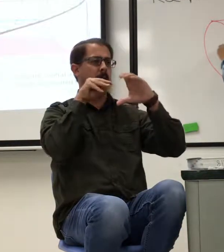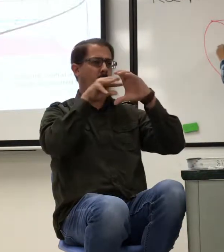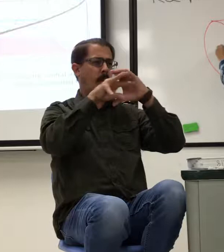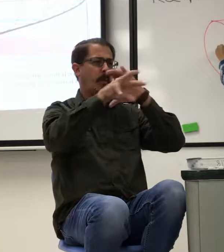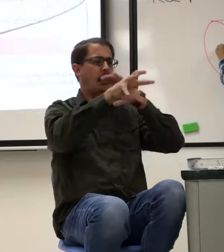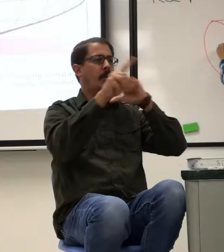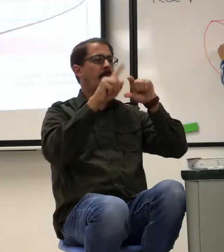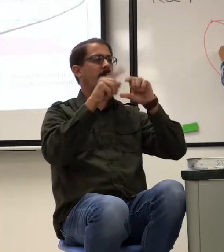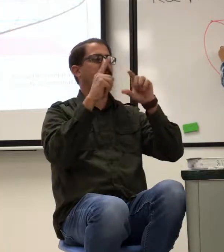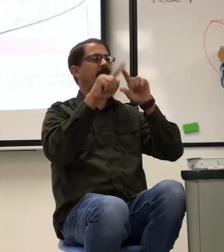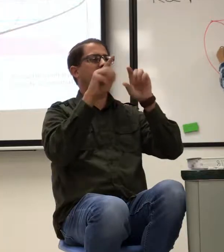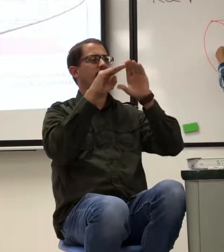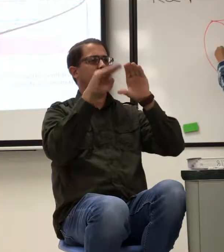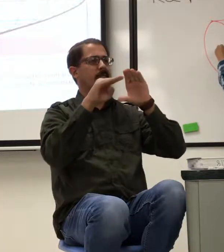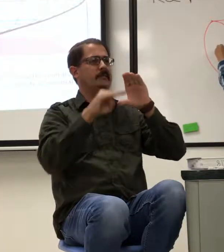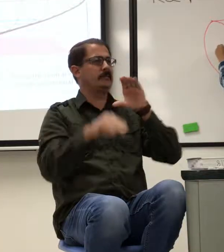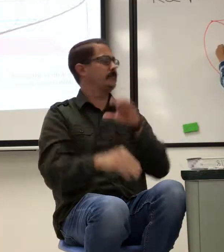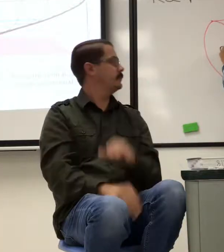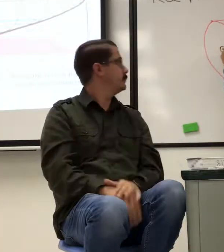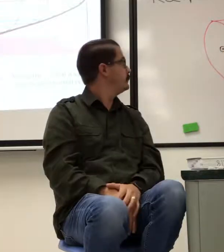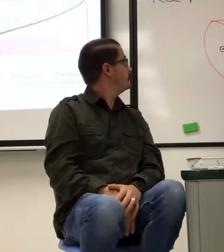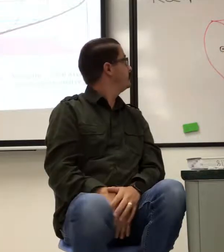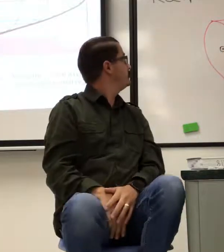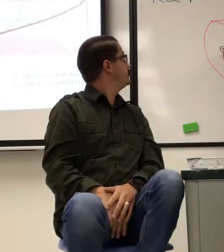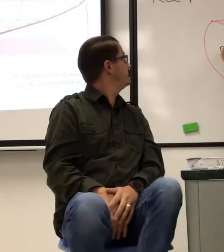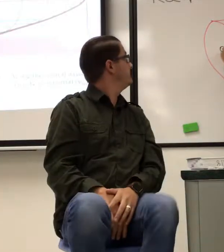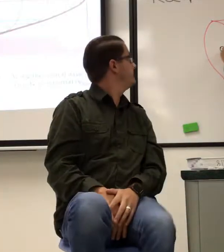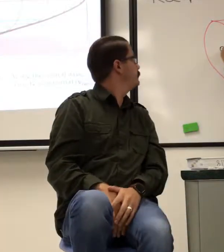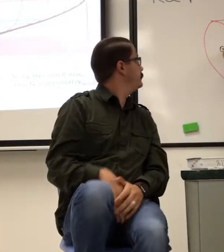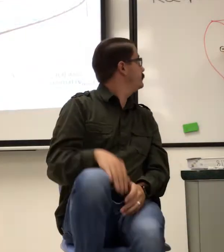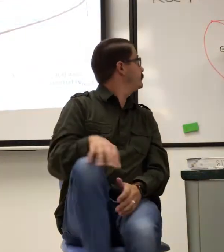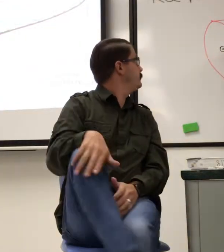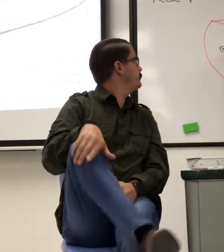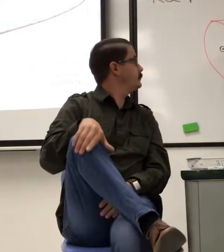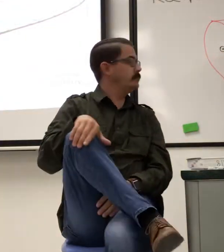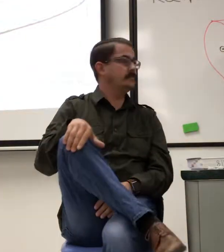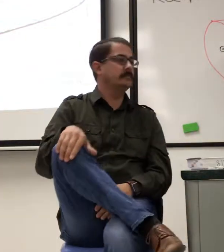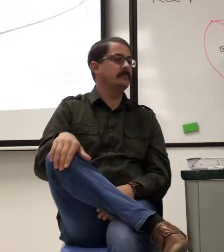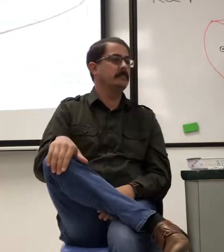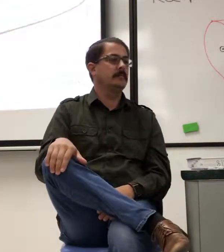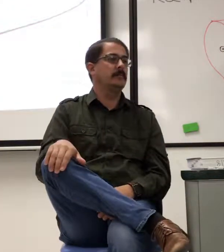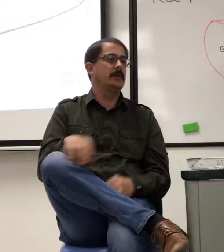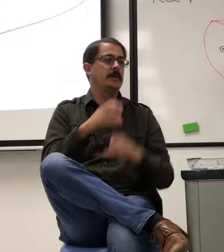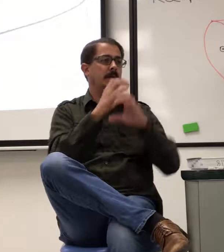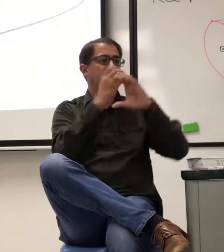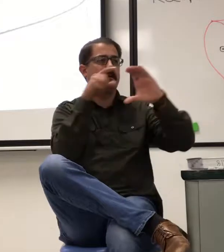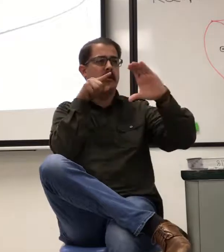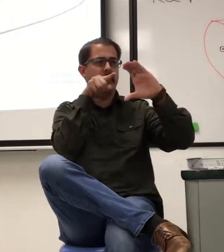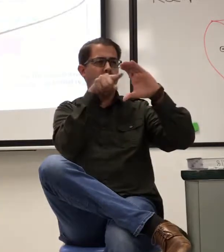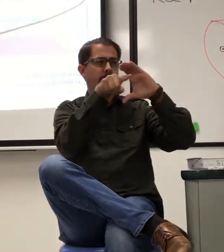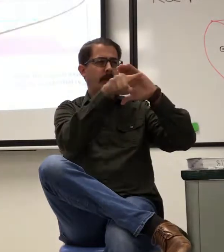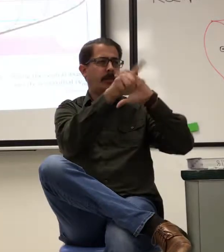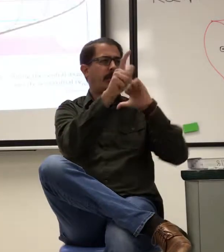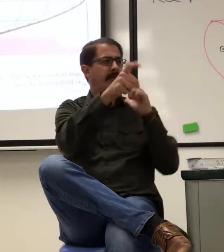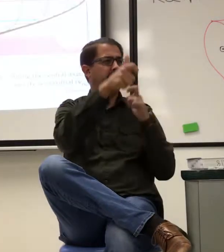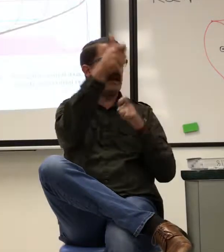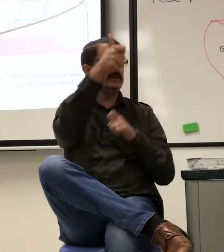first layer around the central axis, it will have the fastest velocity of blood